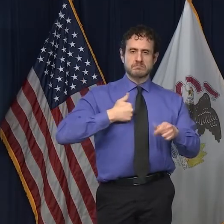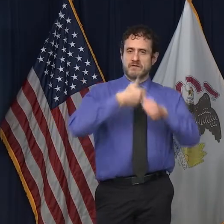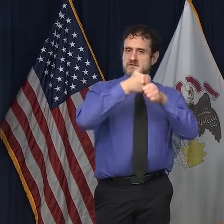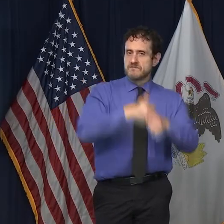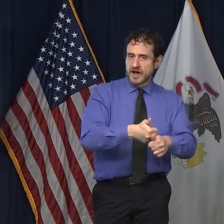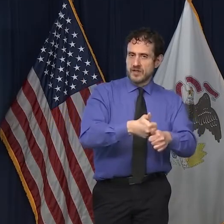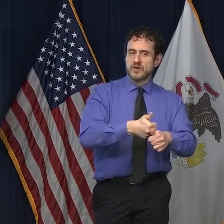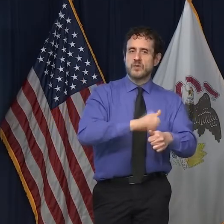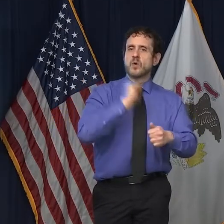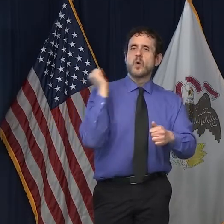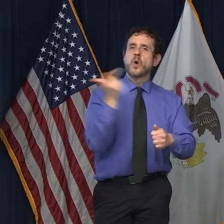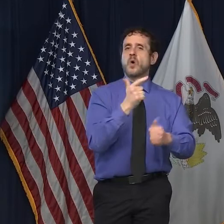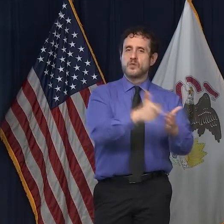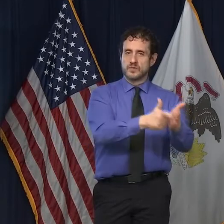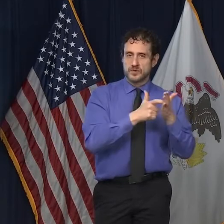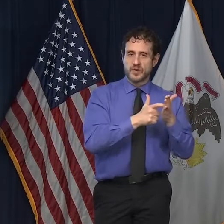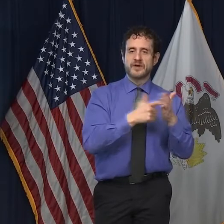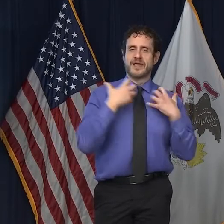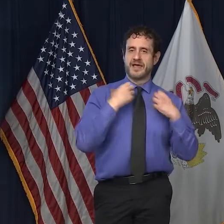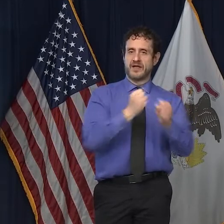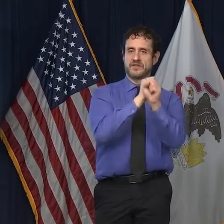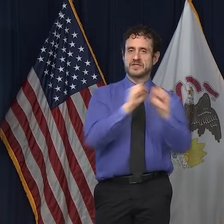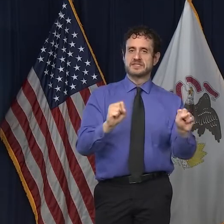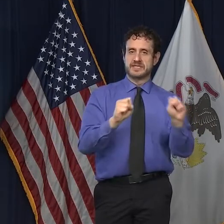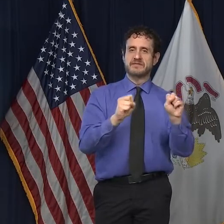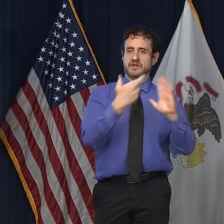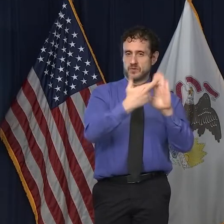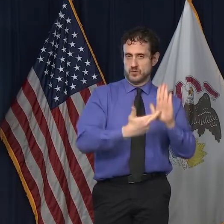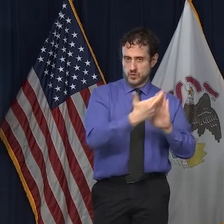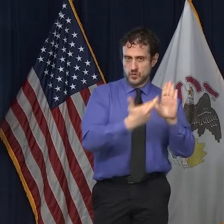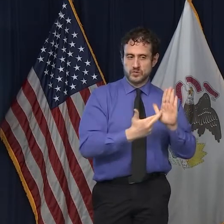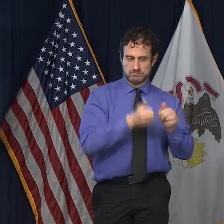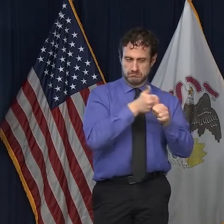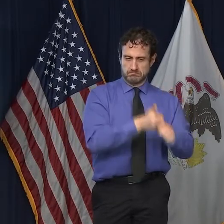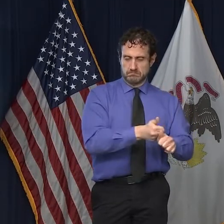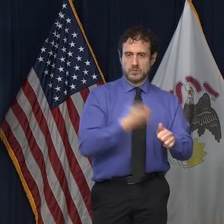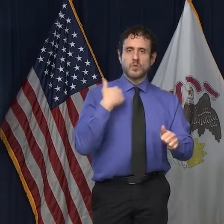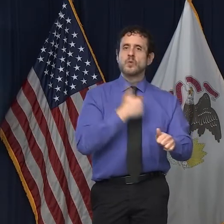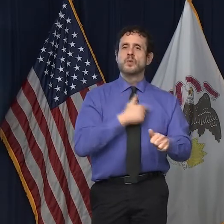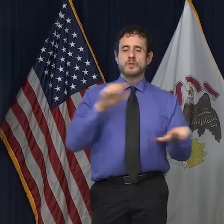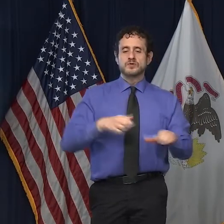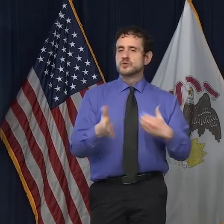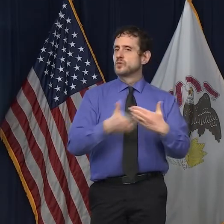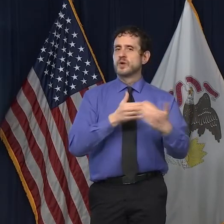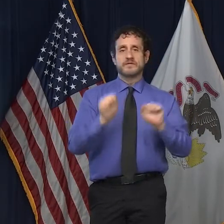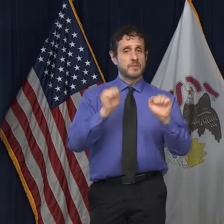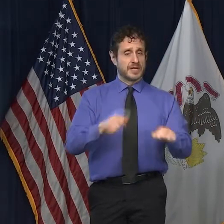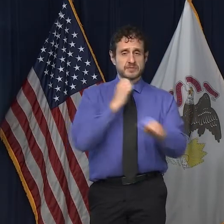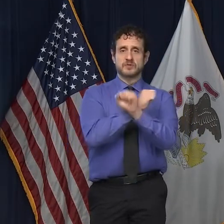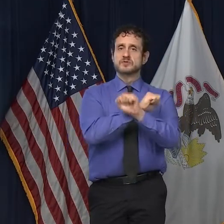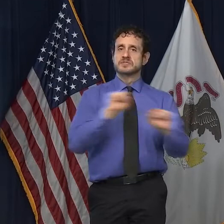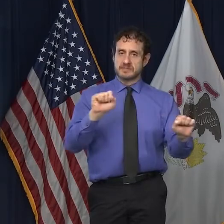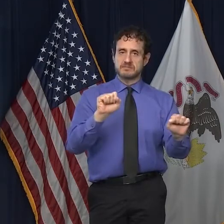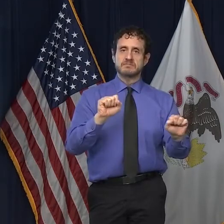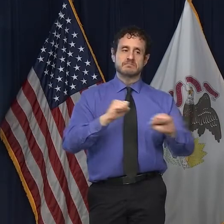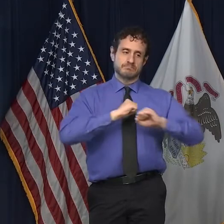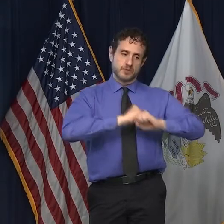required health and safety measures. We will do everything possible to safeguard the lives of our